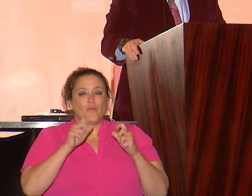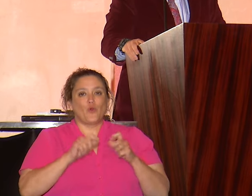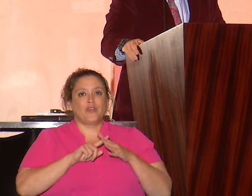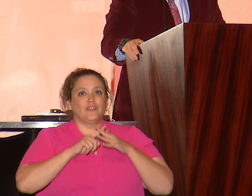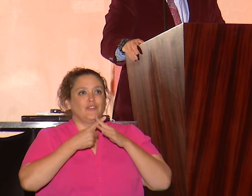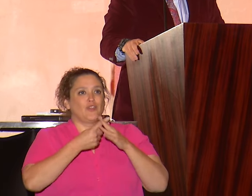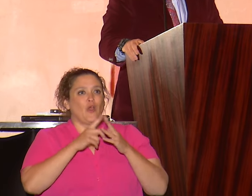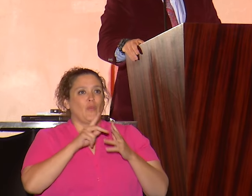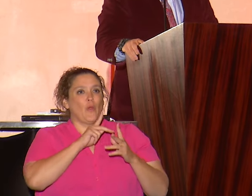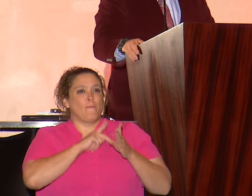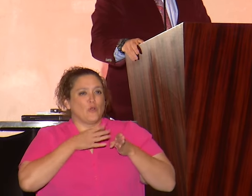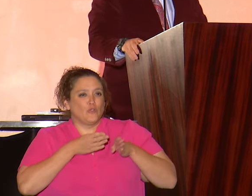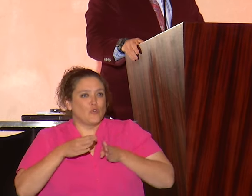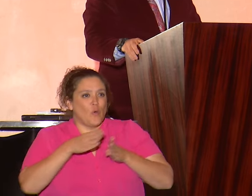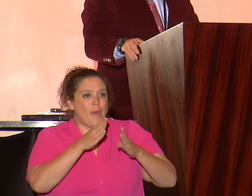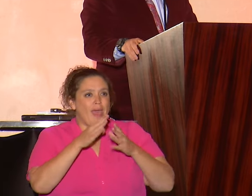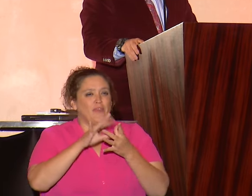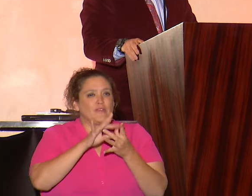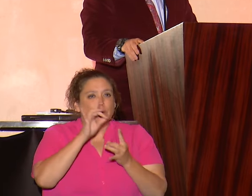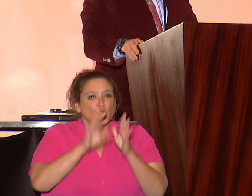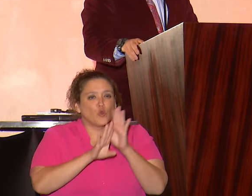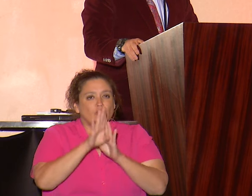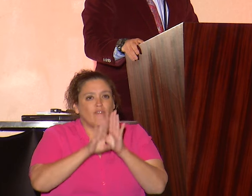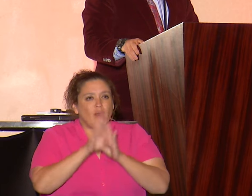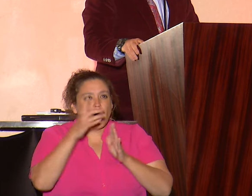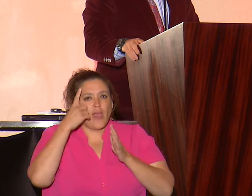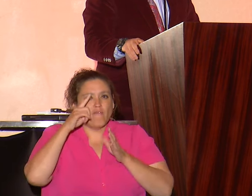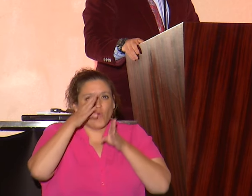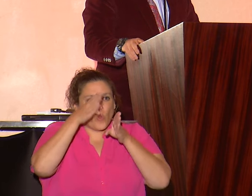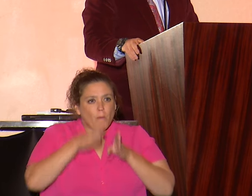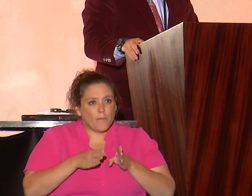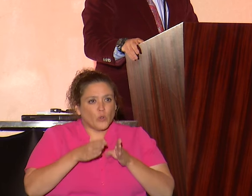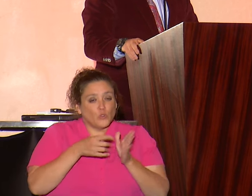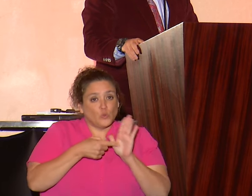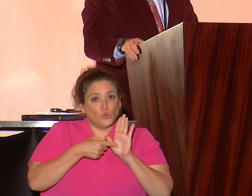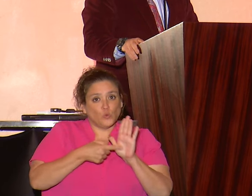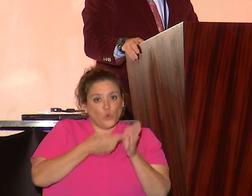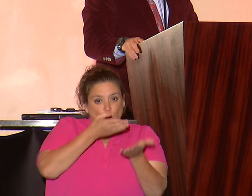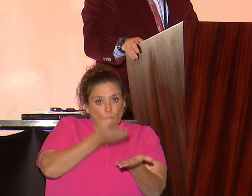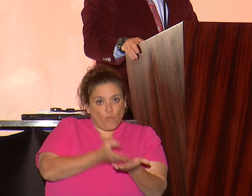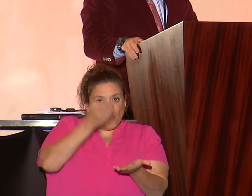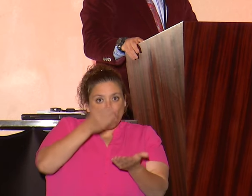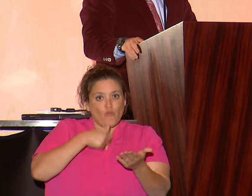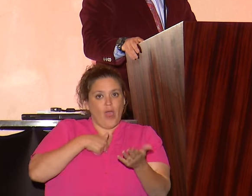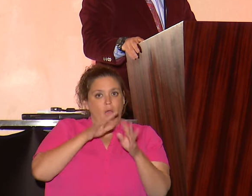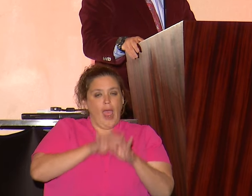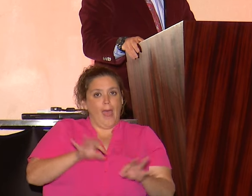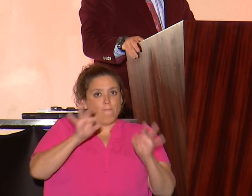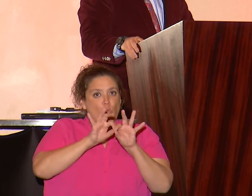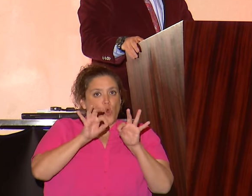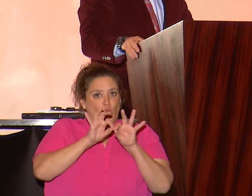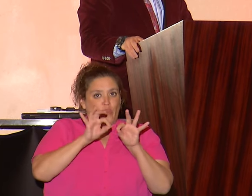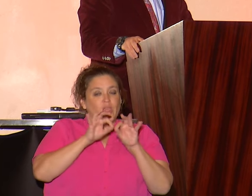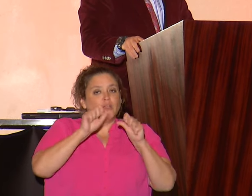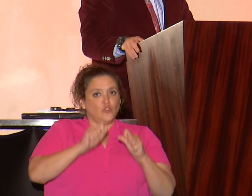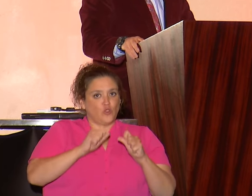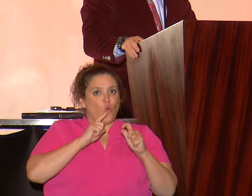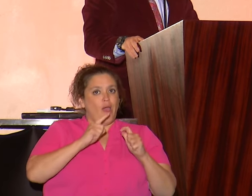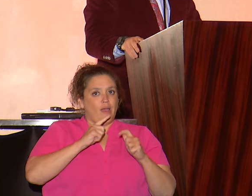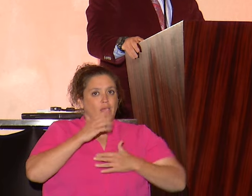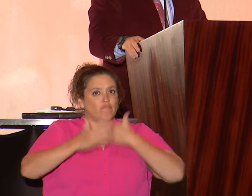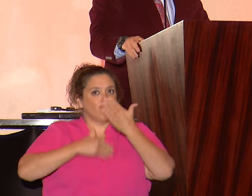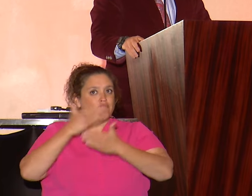of spiritual development and for the individual to prove worthiness so as to progress to